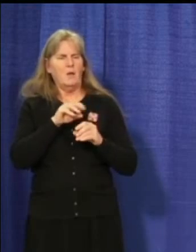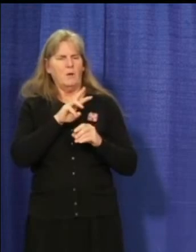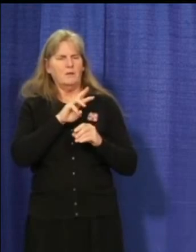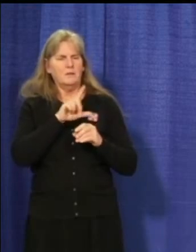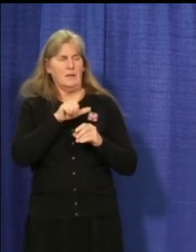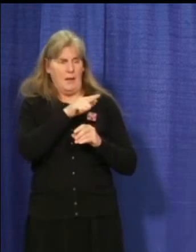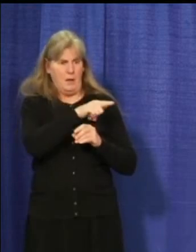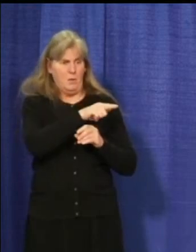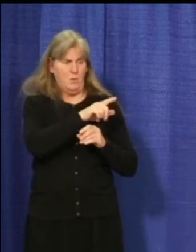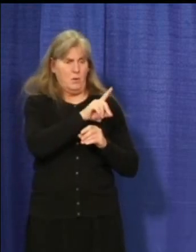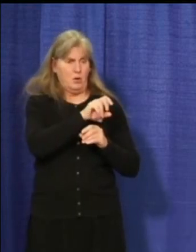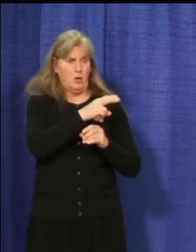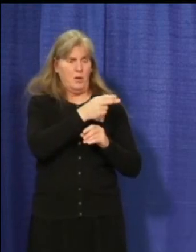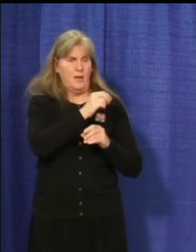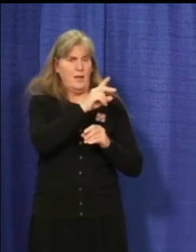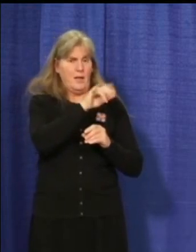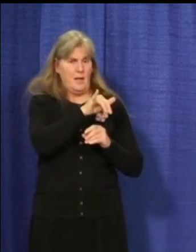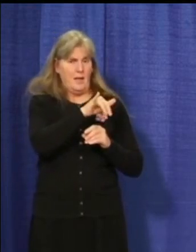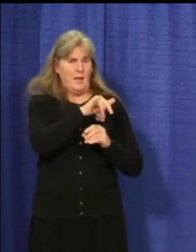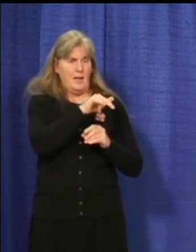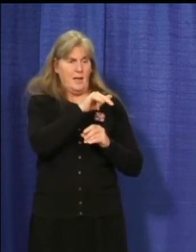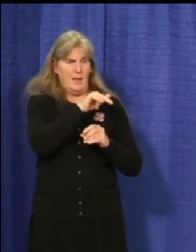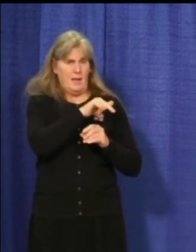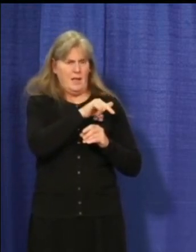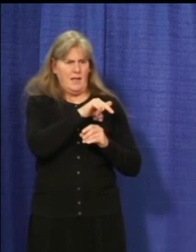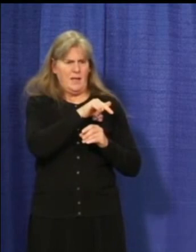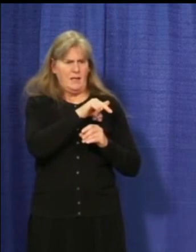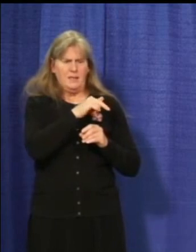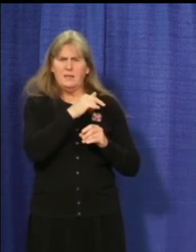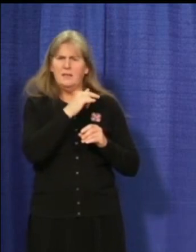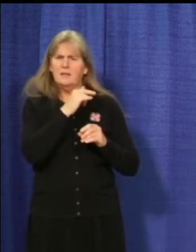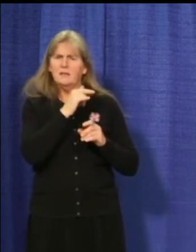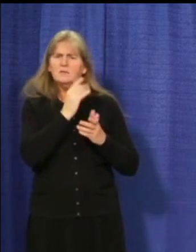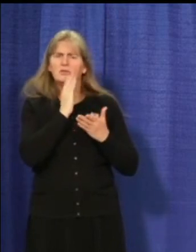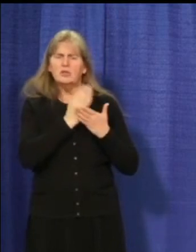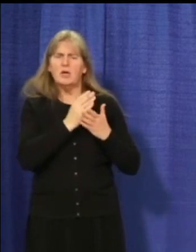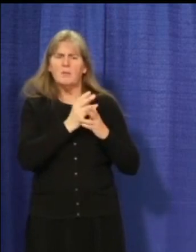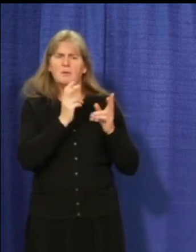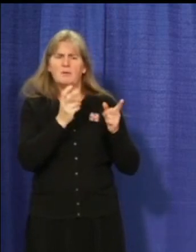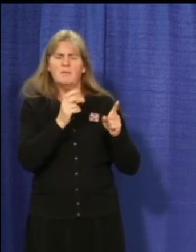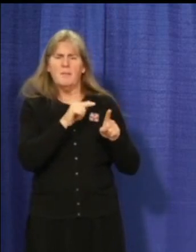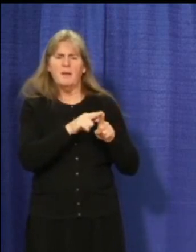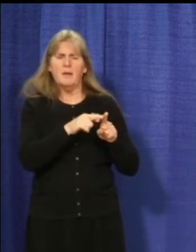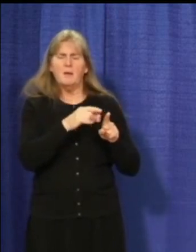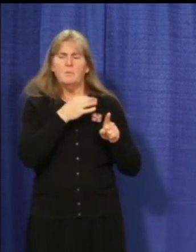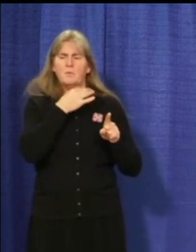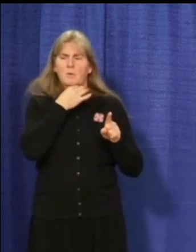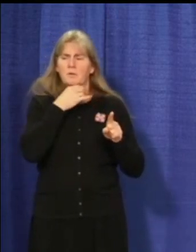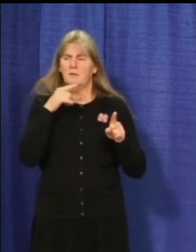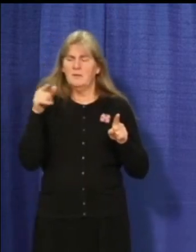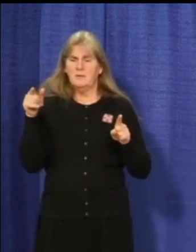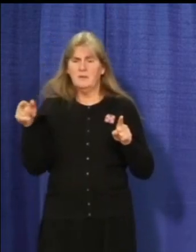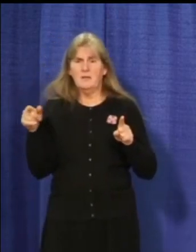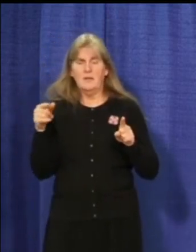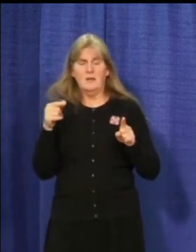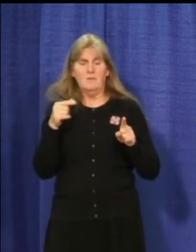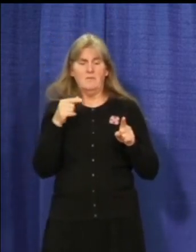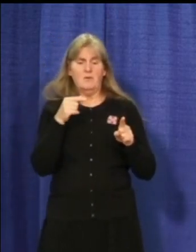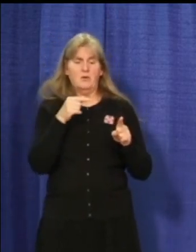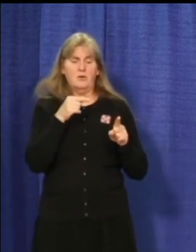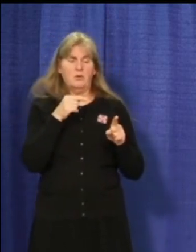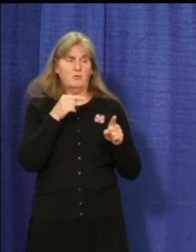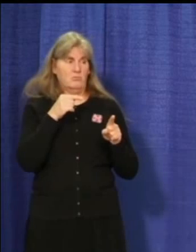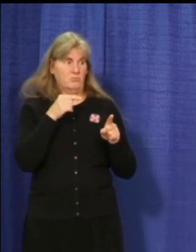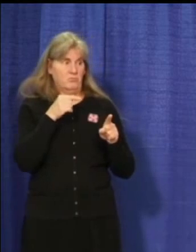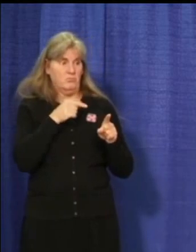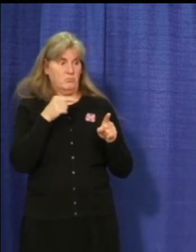thought that there has been no other cases seen, but I'm kind of curious if the government's able to talk about the concern of the cluster